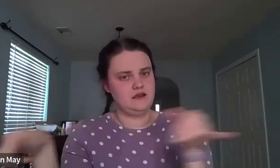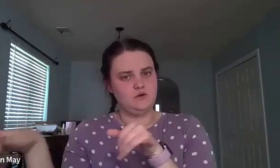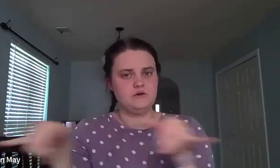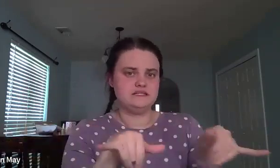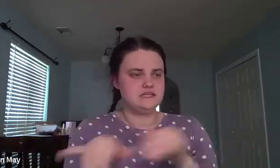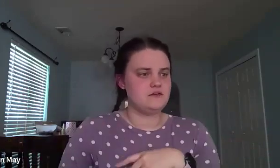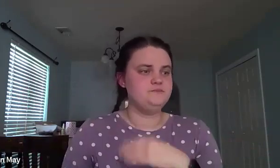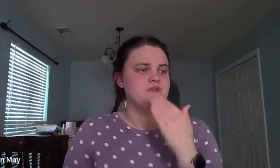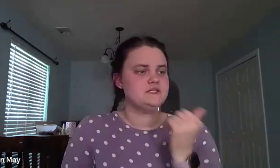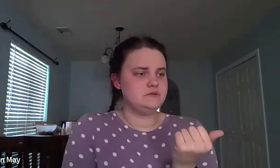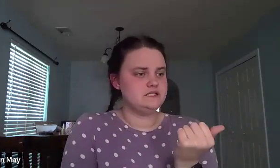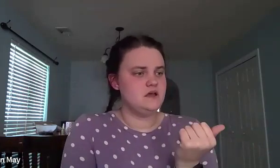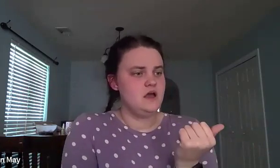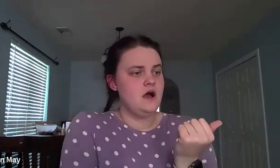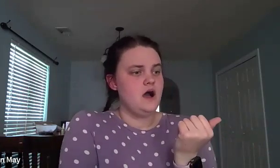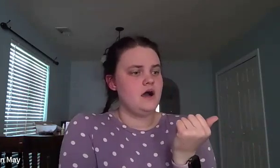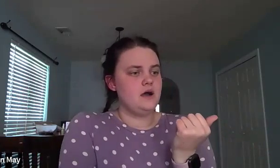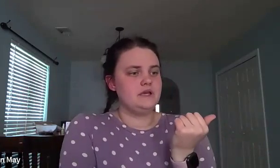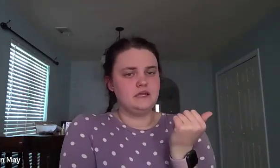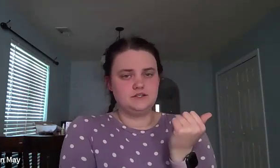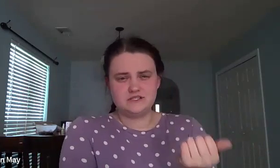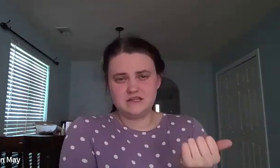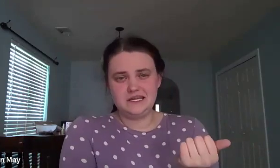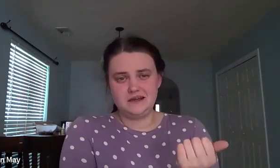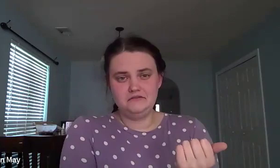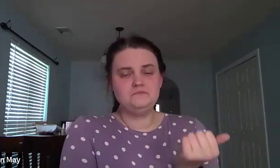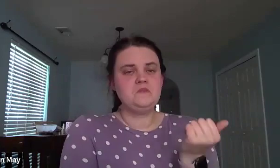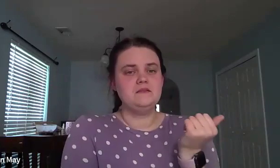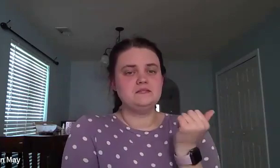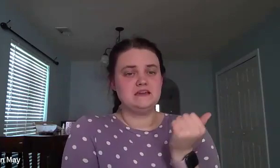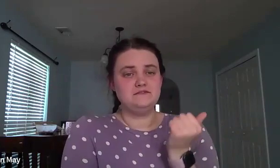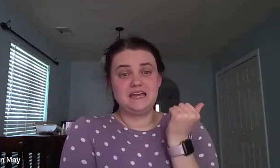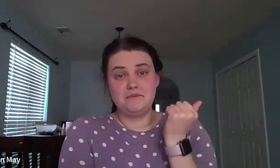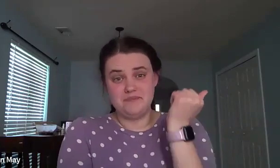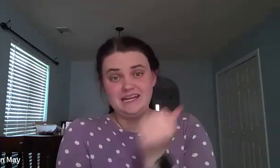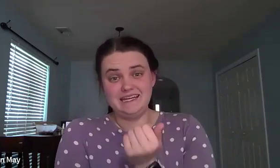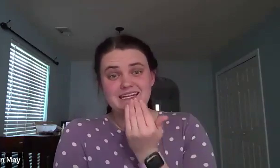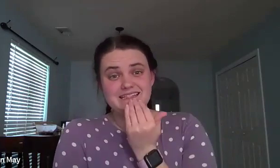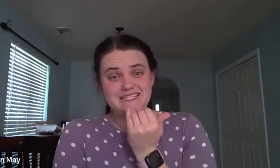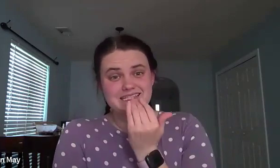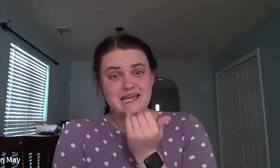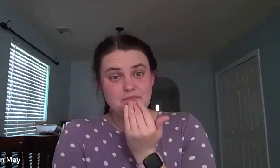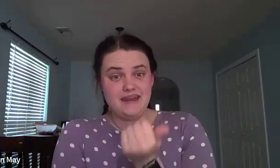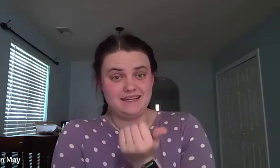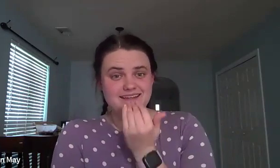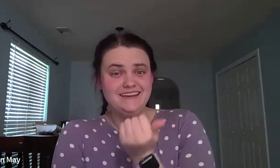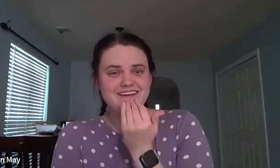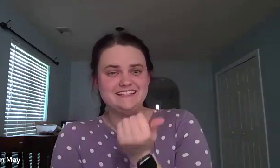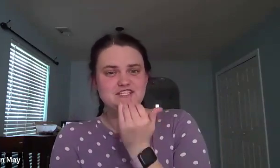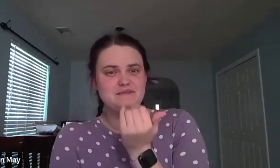of correlates together. Sweet. Interestingly enough, the sign for diabetic is diabetic. It's just like